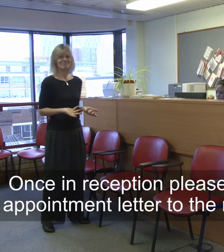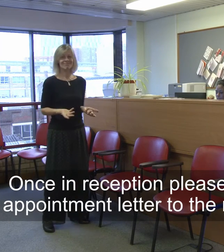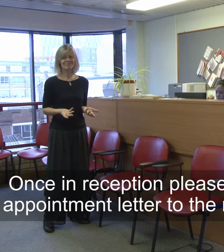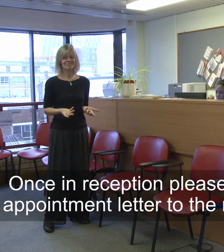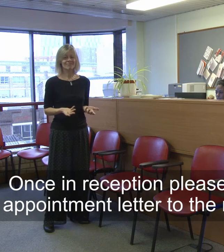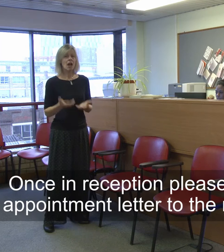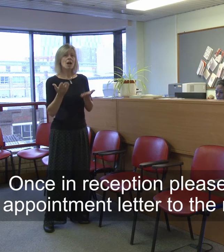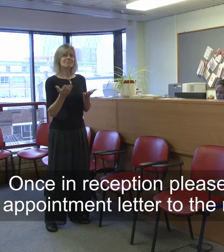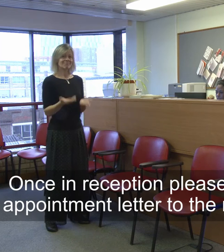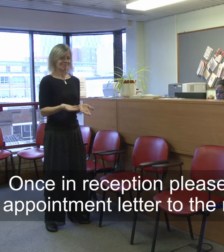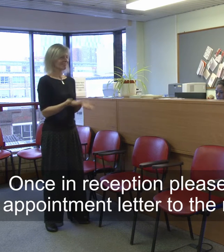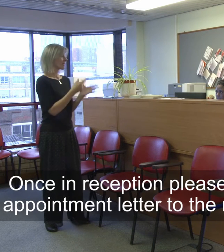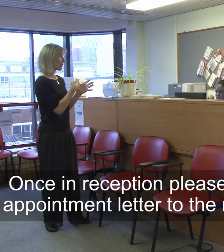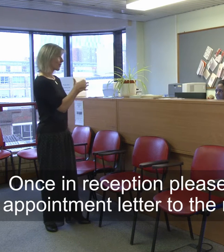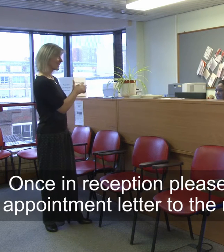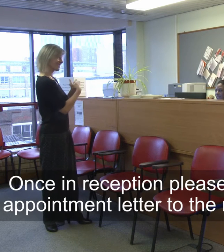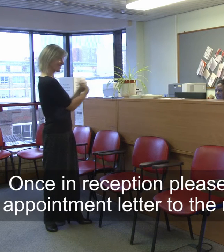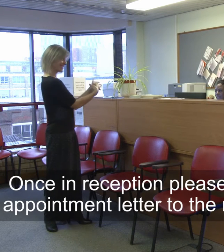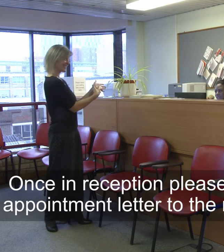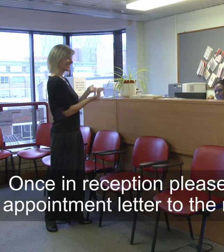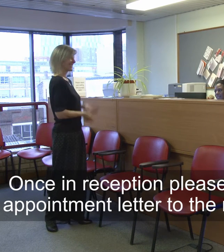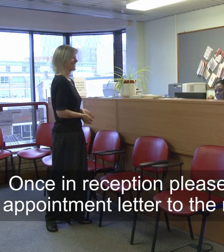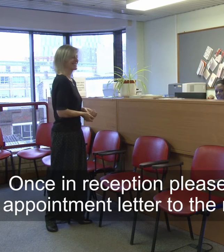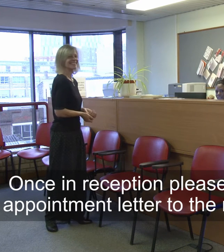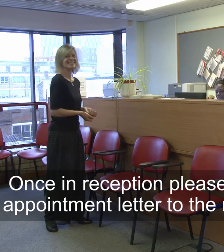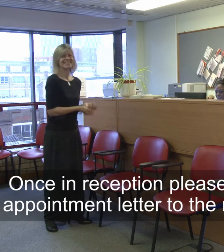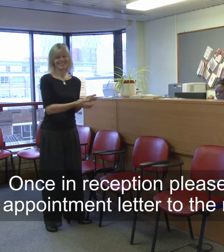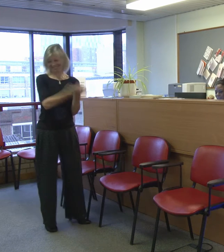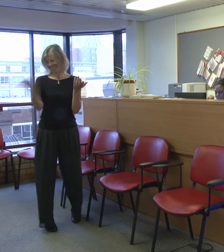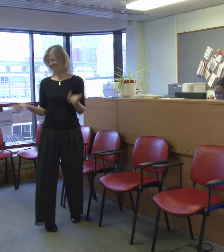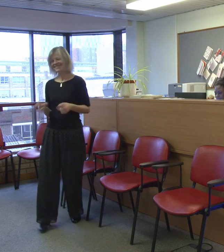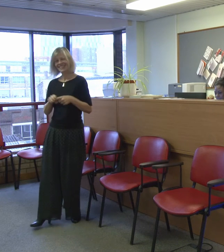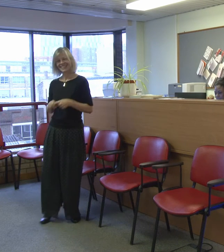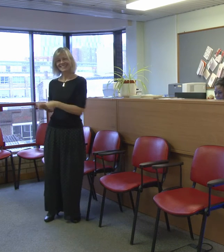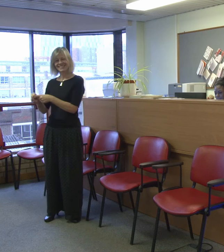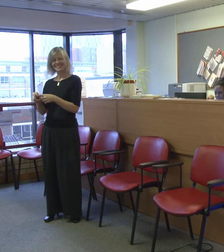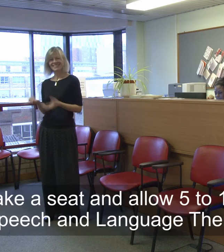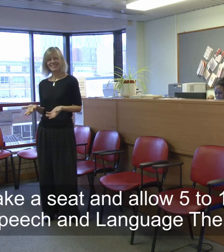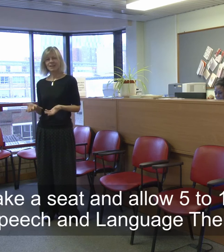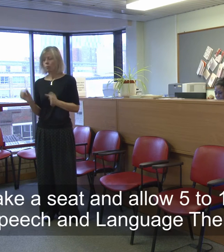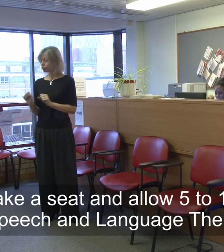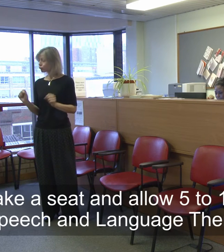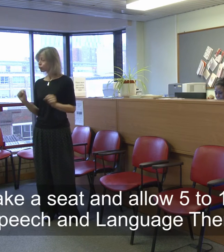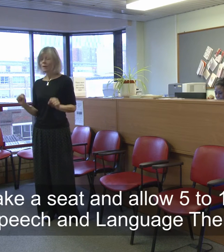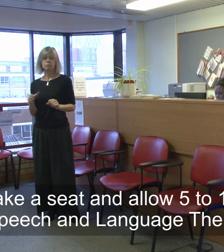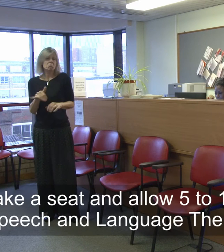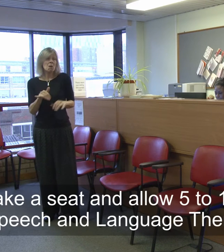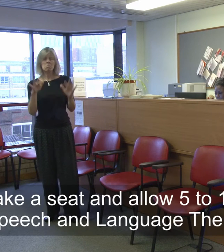Once in reception, please show your appointment letter to the receptionist. Take a seat and allow 5 to